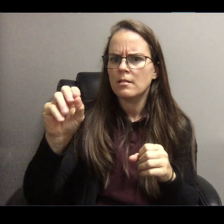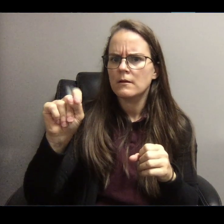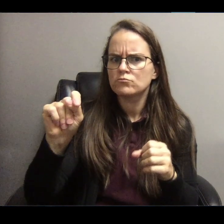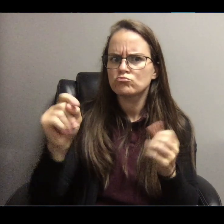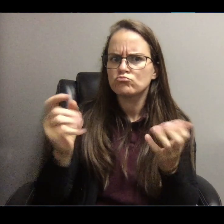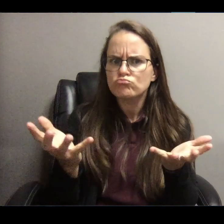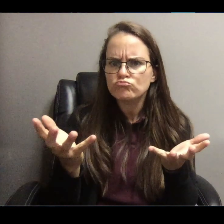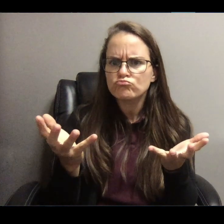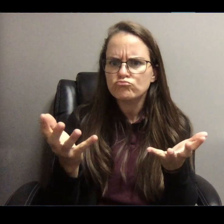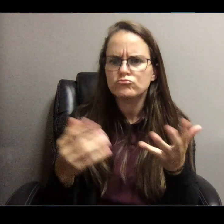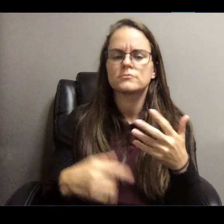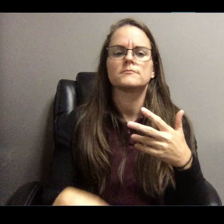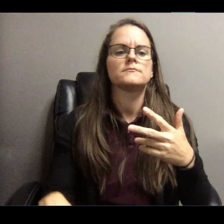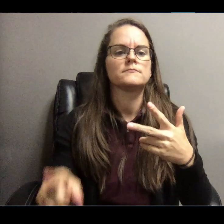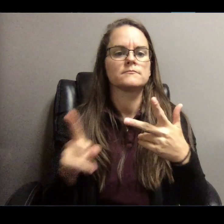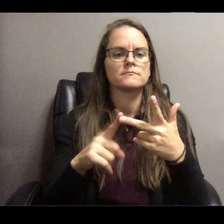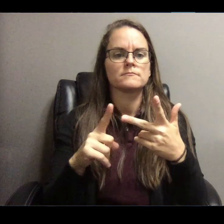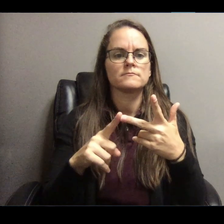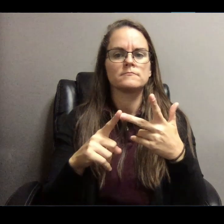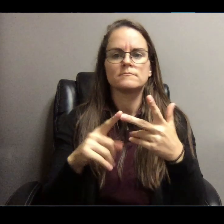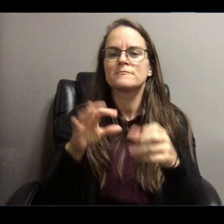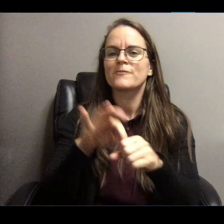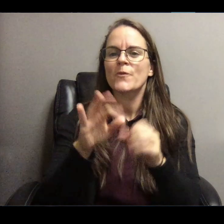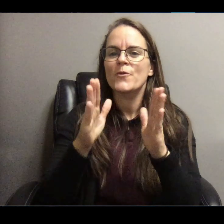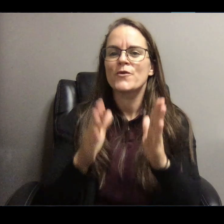and voter registration.